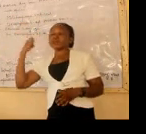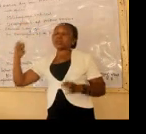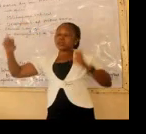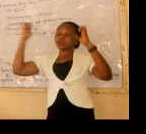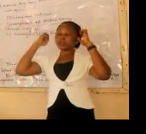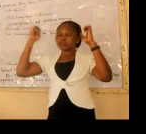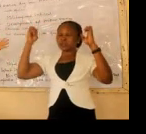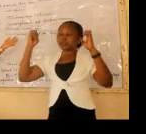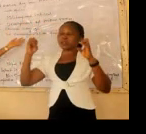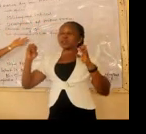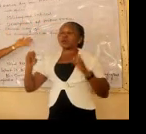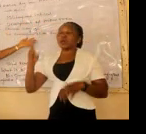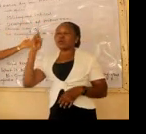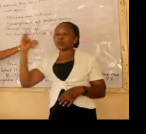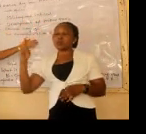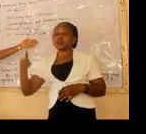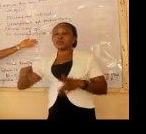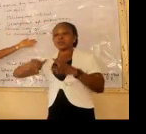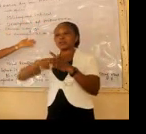Started forming